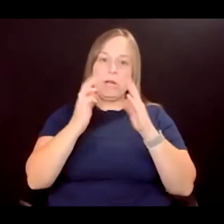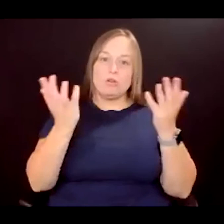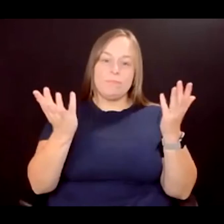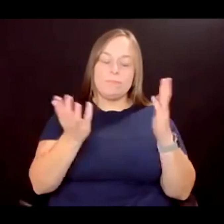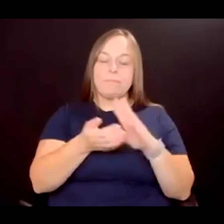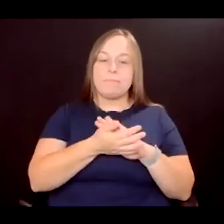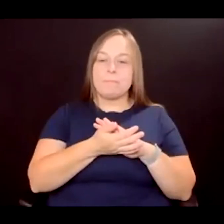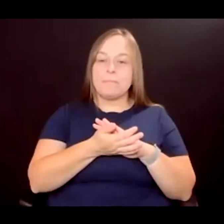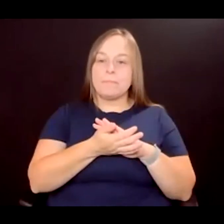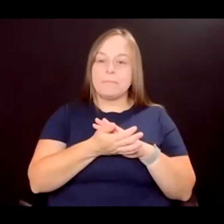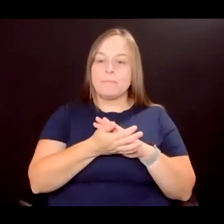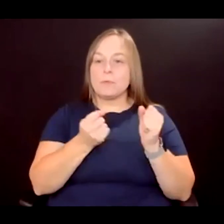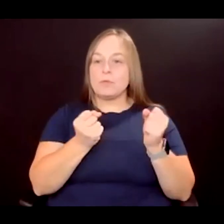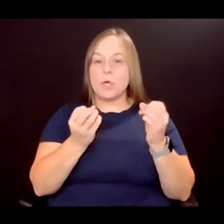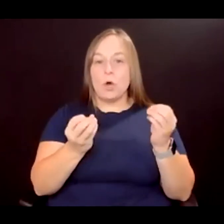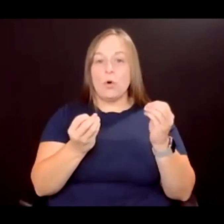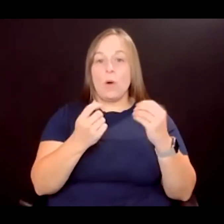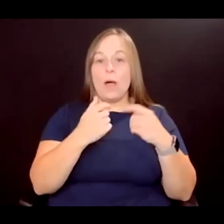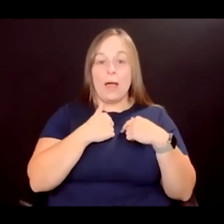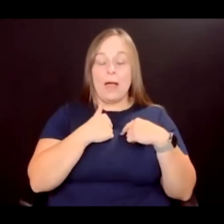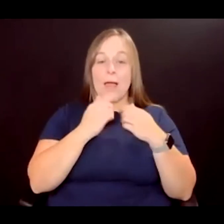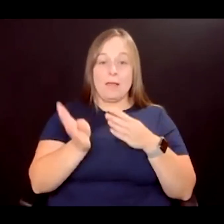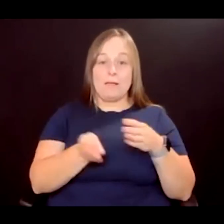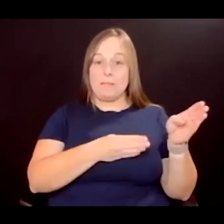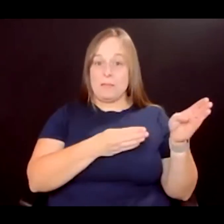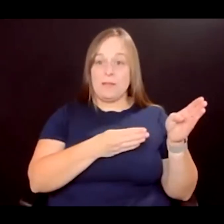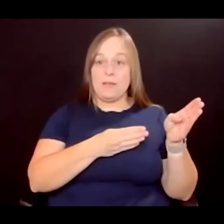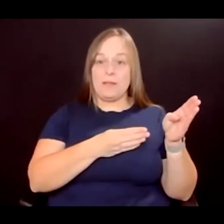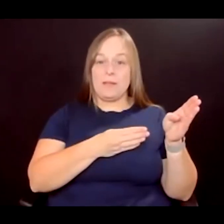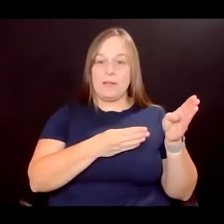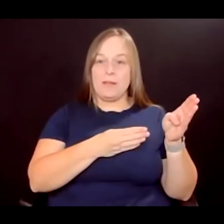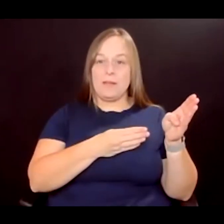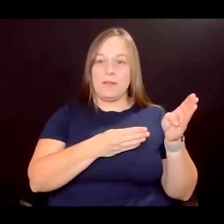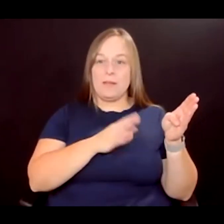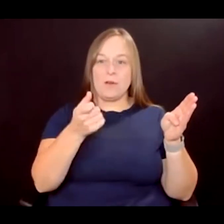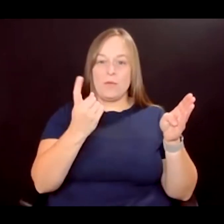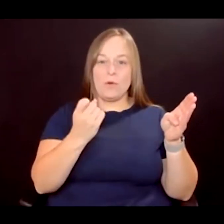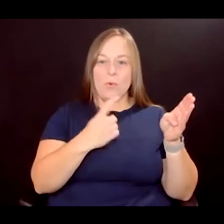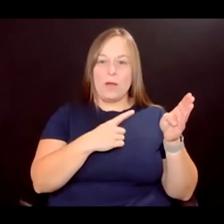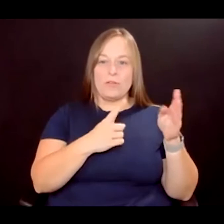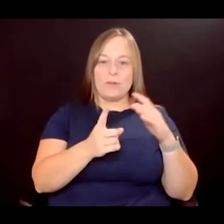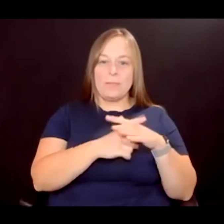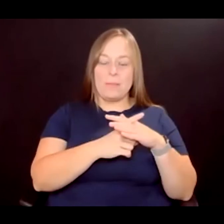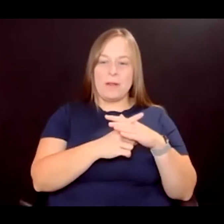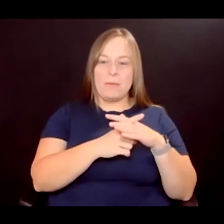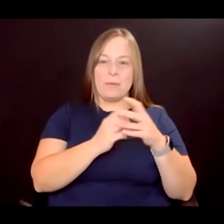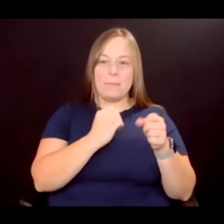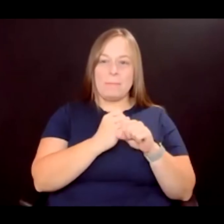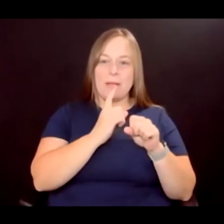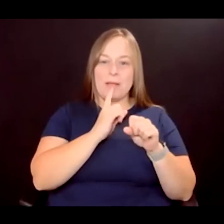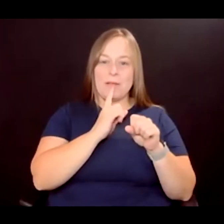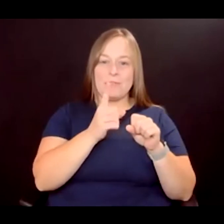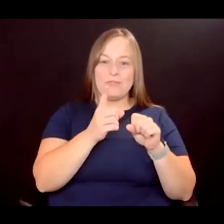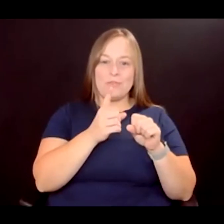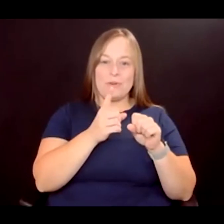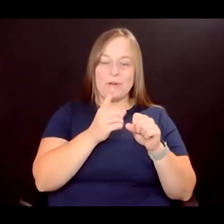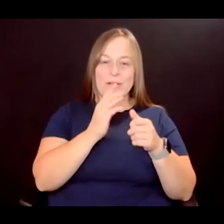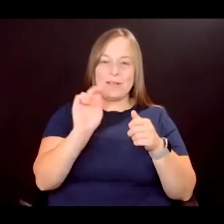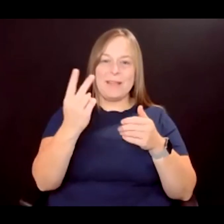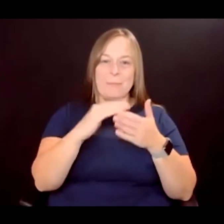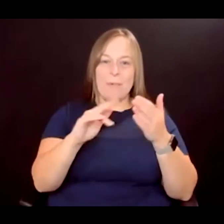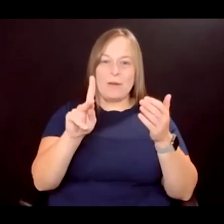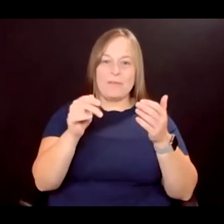it could, but I can Yeah. tell you this, that, for example, Oh, we have a new water treatment system being put in. that's going in Yeah. Lincoln Park. That's Yeah. correct. That's, 2-year project. But I can tell